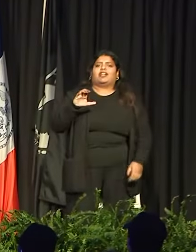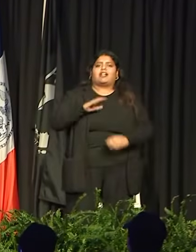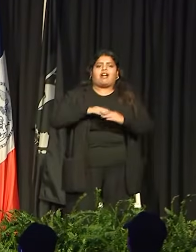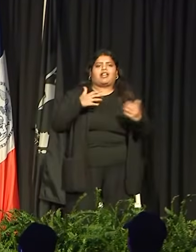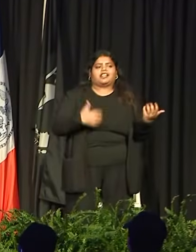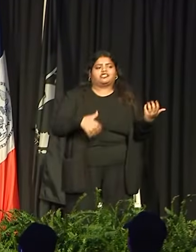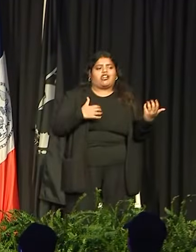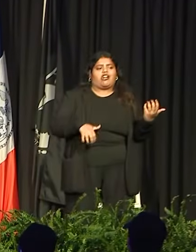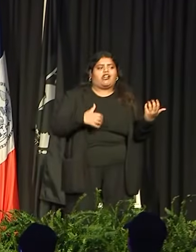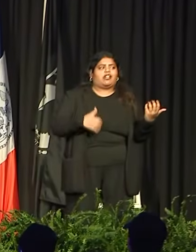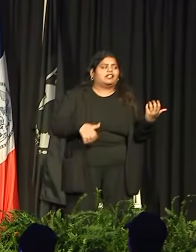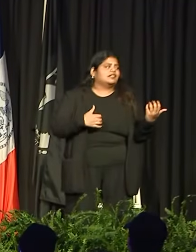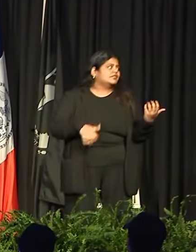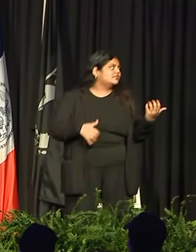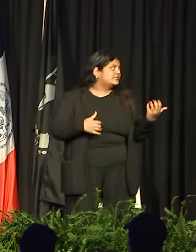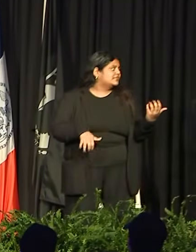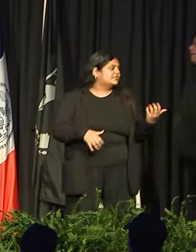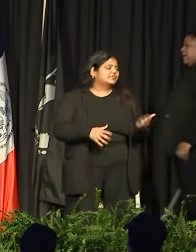guitar.